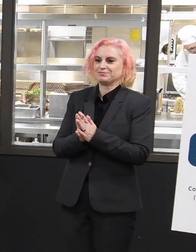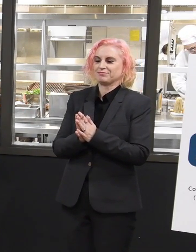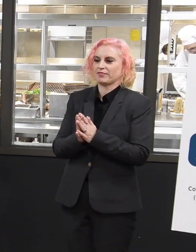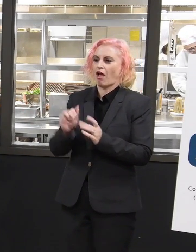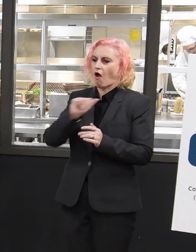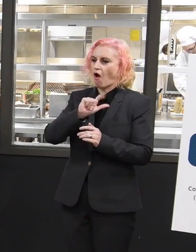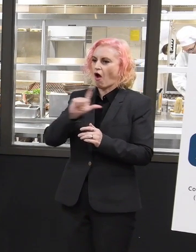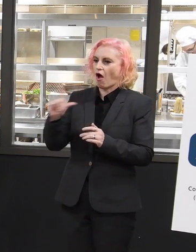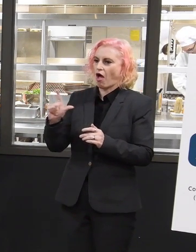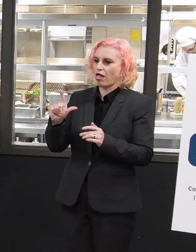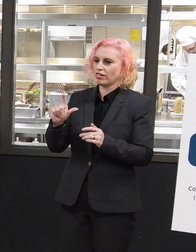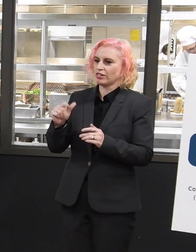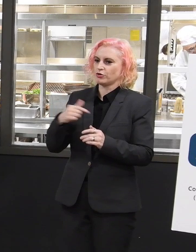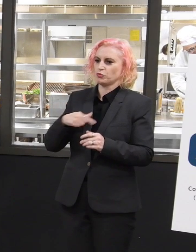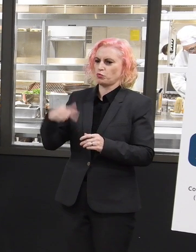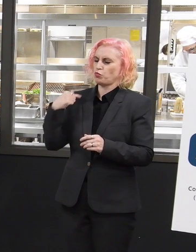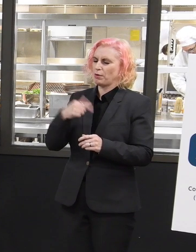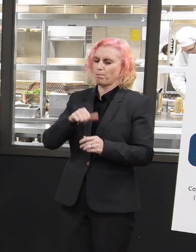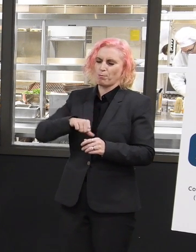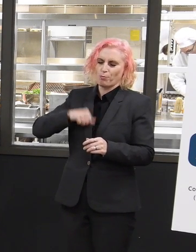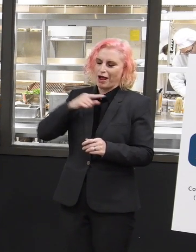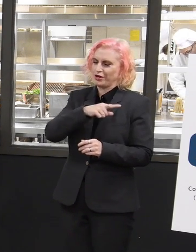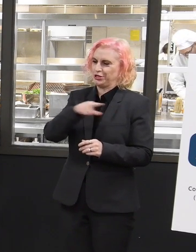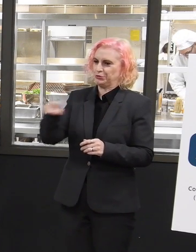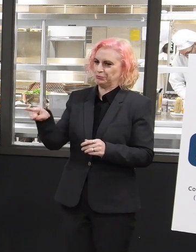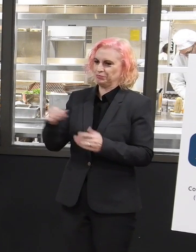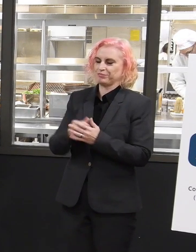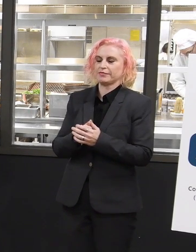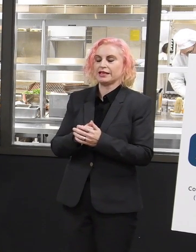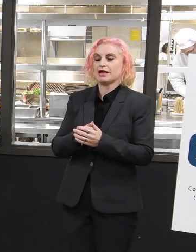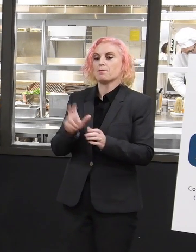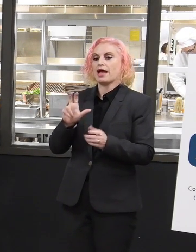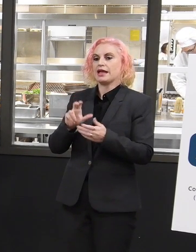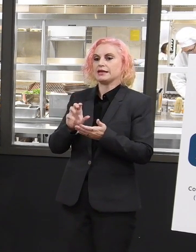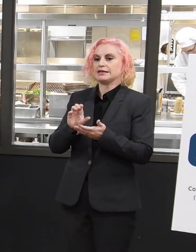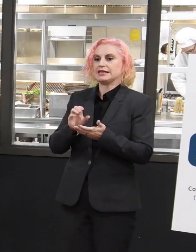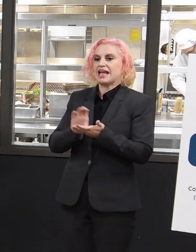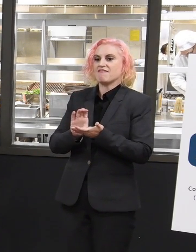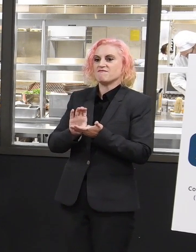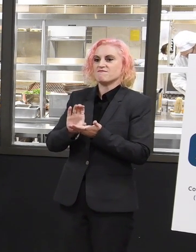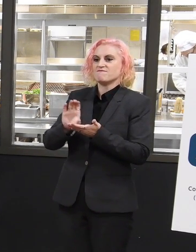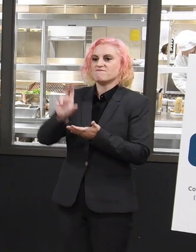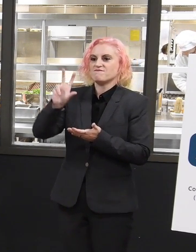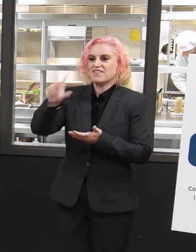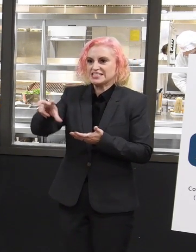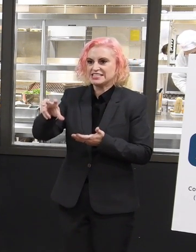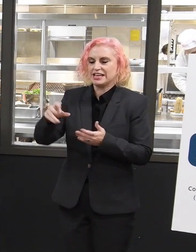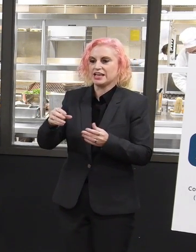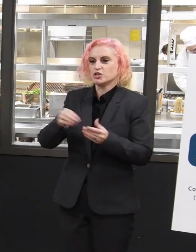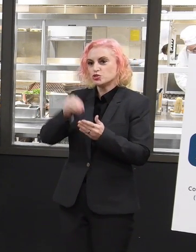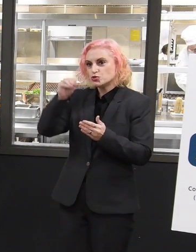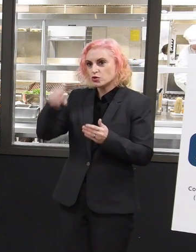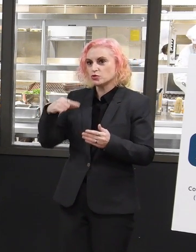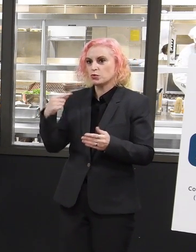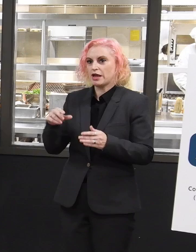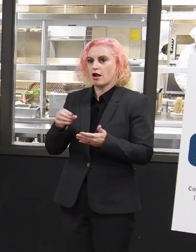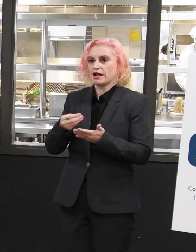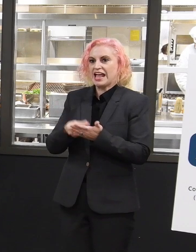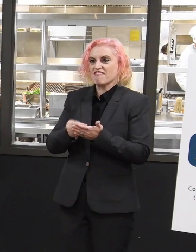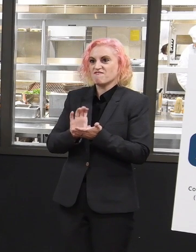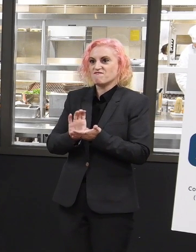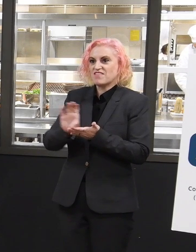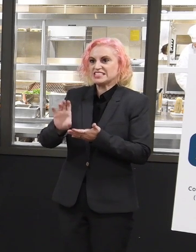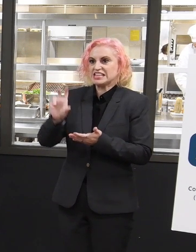You all are doing us all proud. By investing in students, we are investing in our workforce.